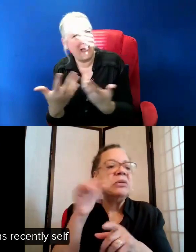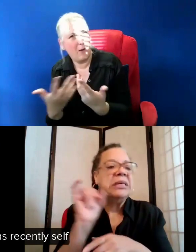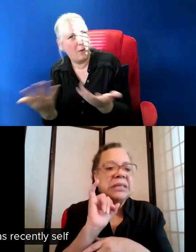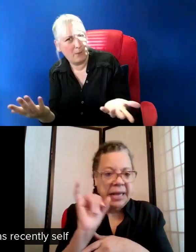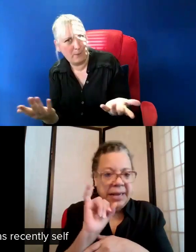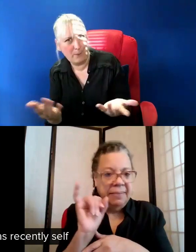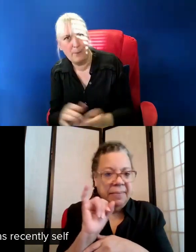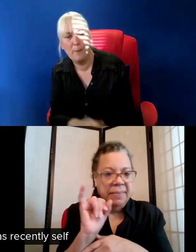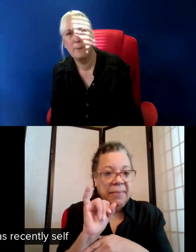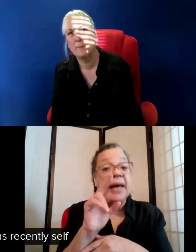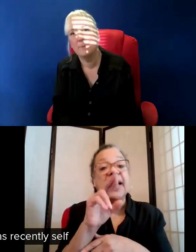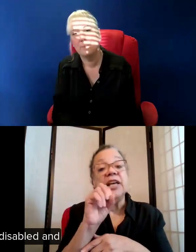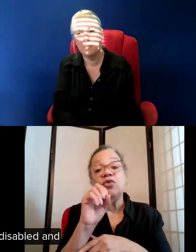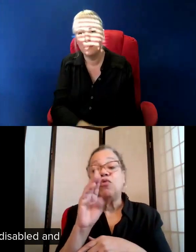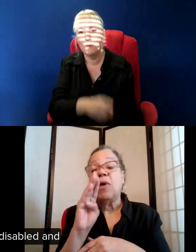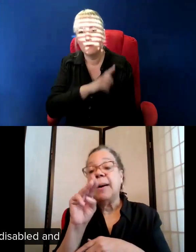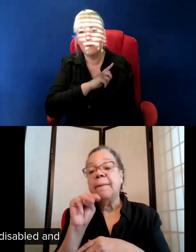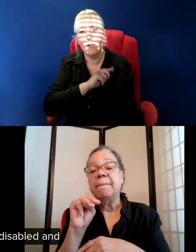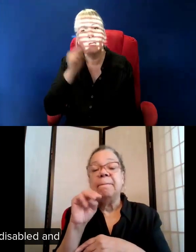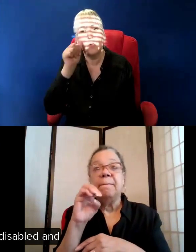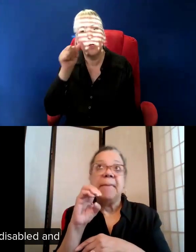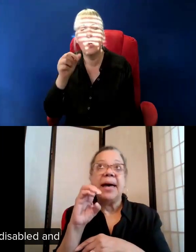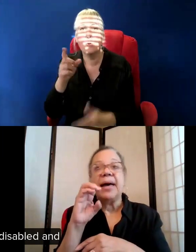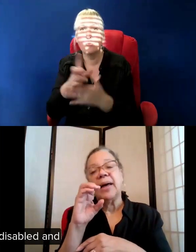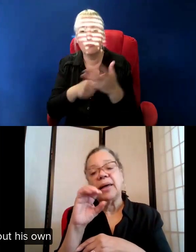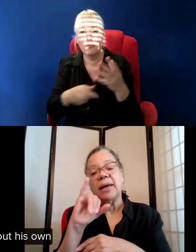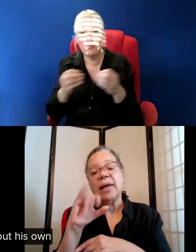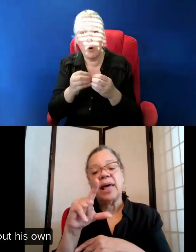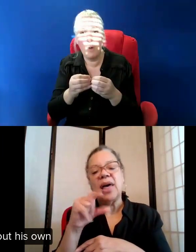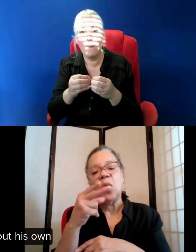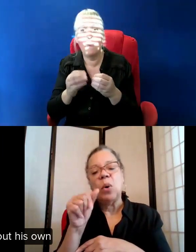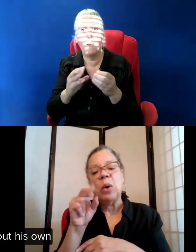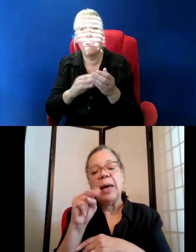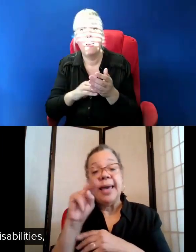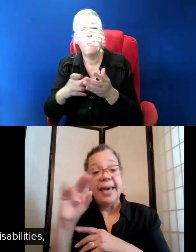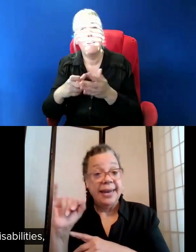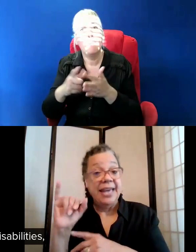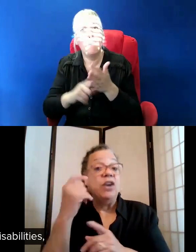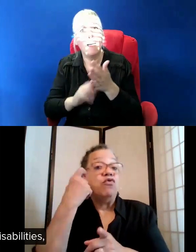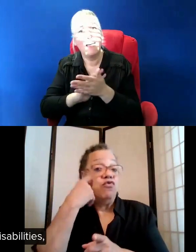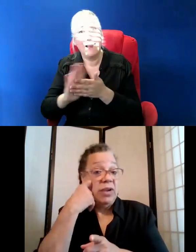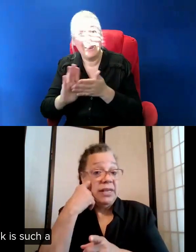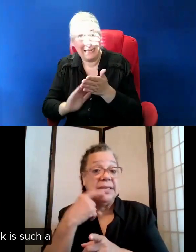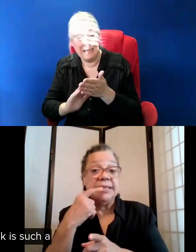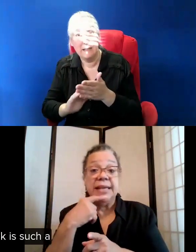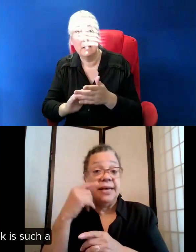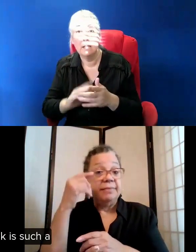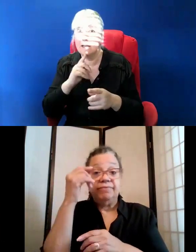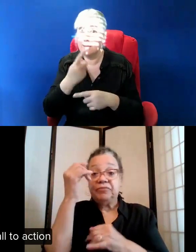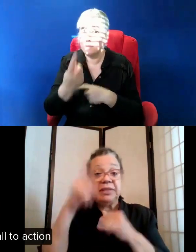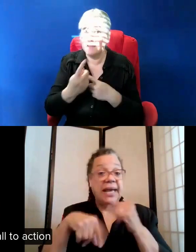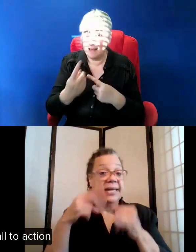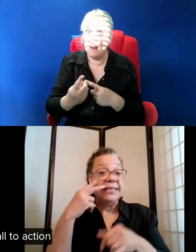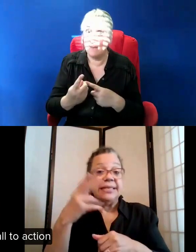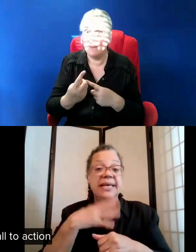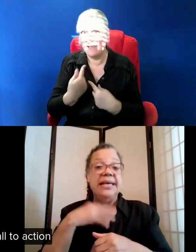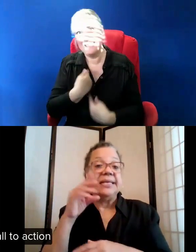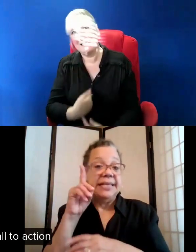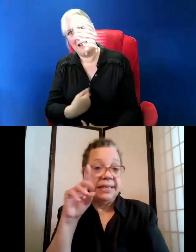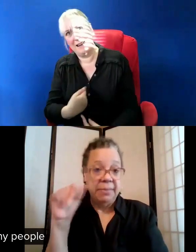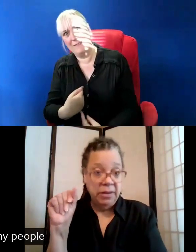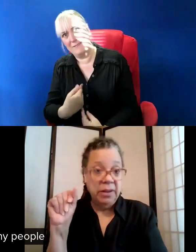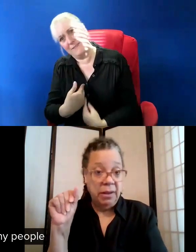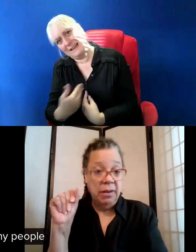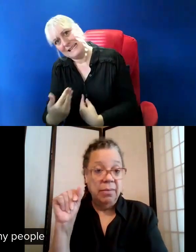that Rob McElhenney has recently self-identified as disabled and spoken about his own invisible disabilities, which I think is such a powerful call to